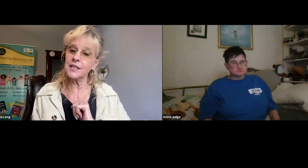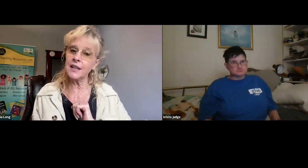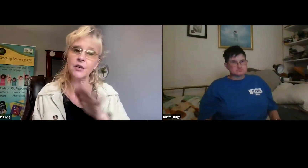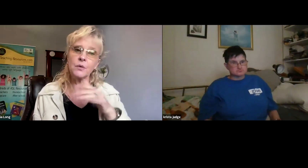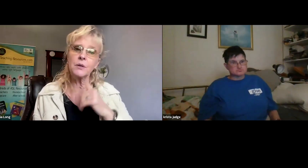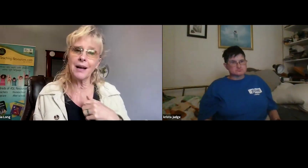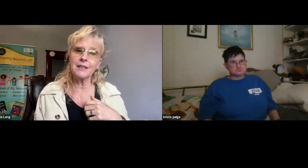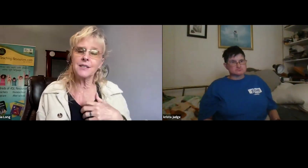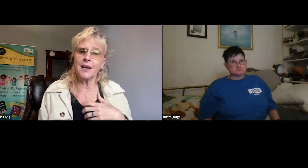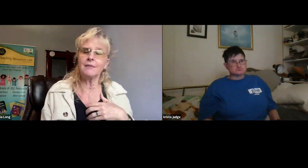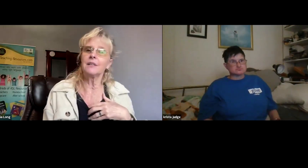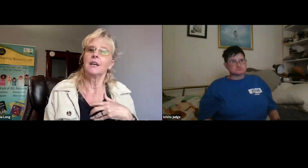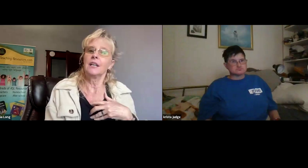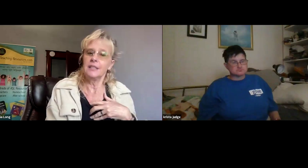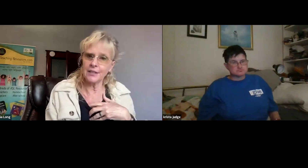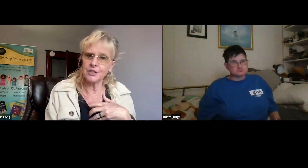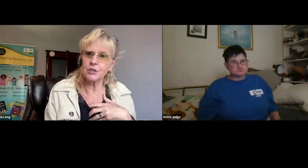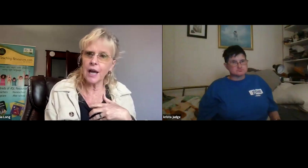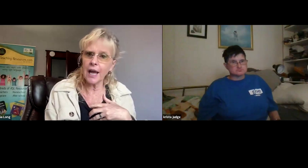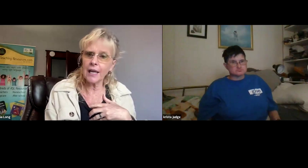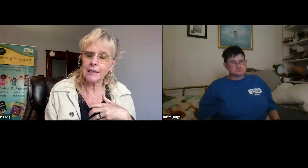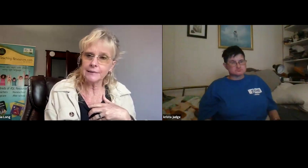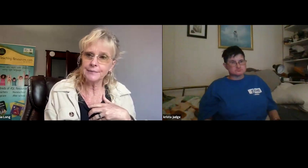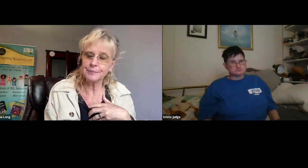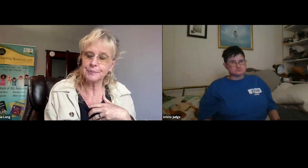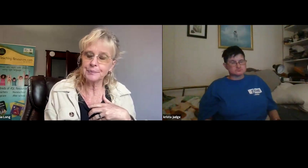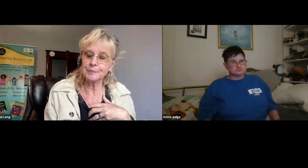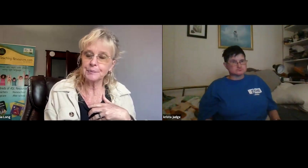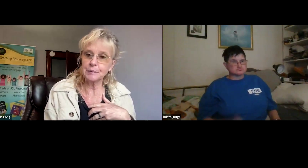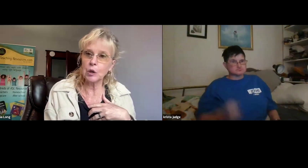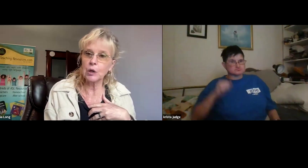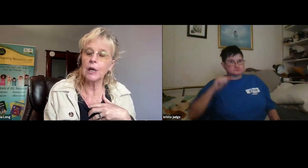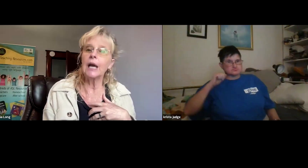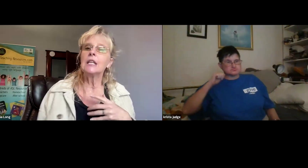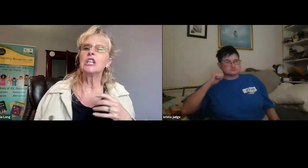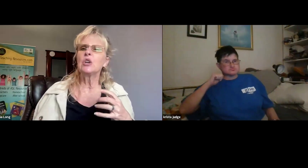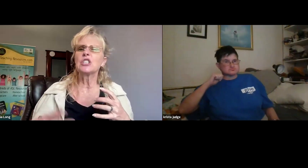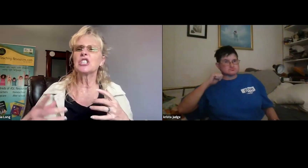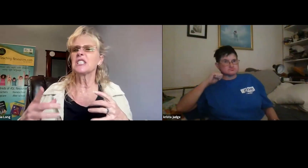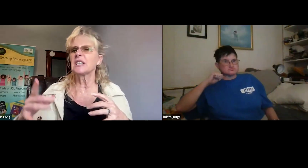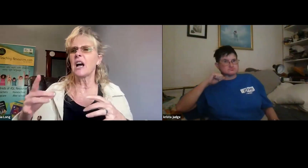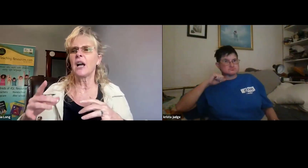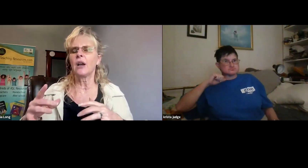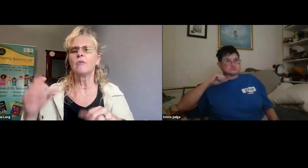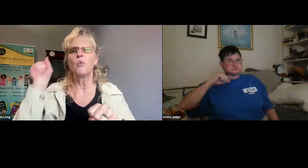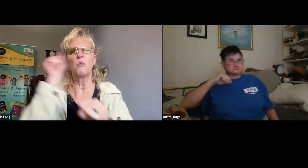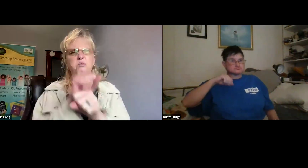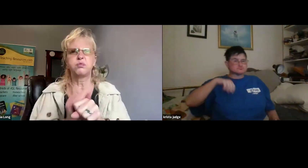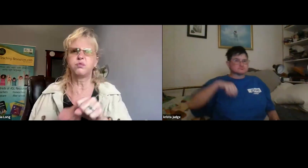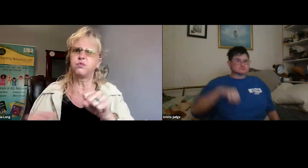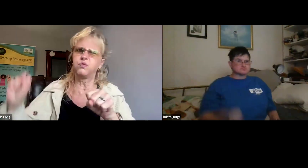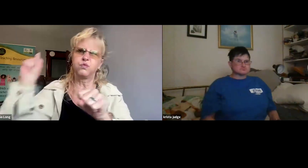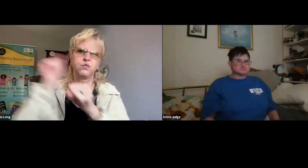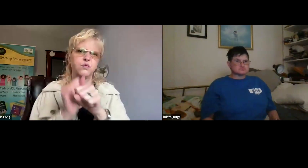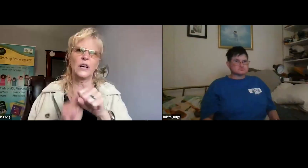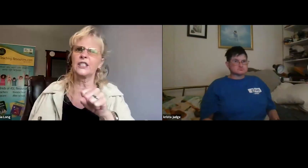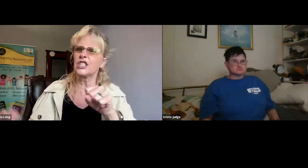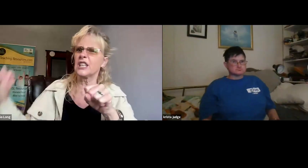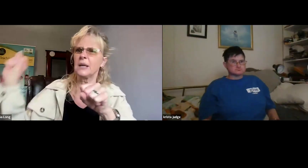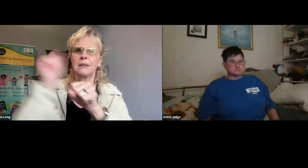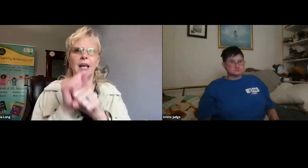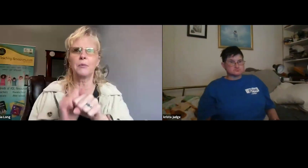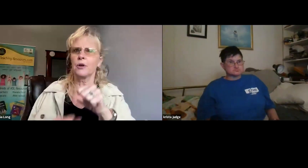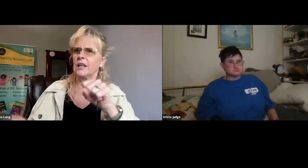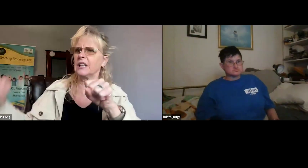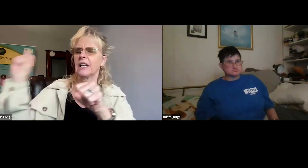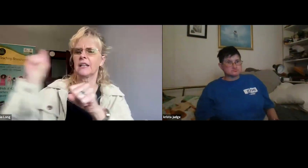Okay, do you see that? You want to practice that? Yesterday, and then you could just sign and